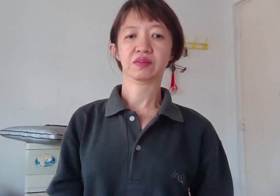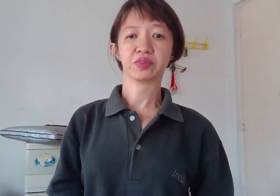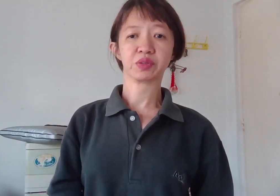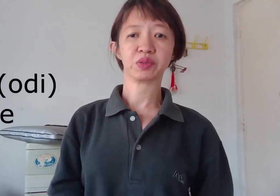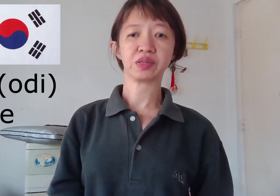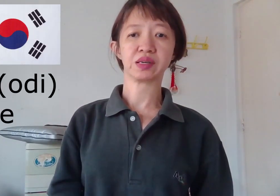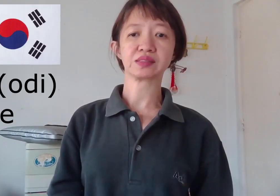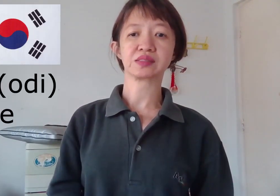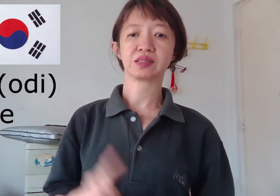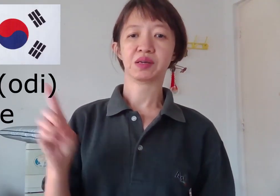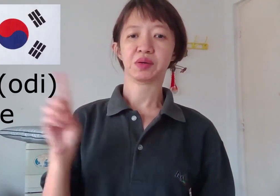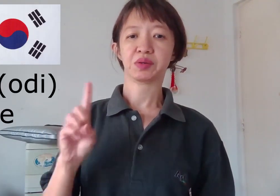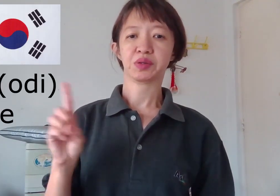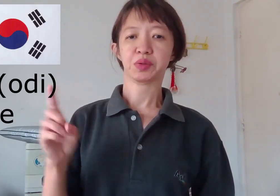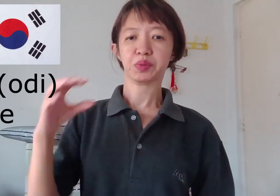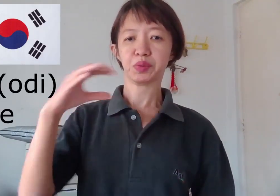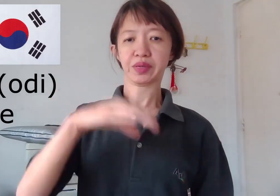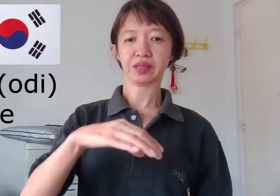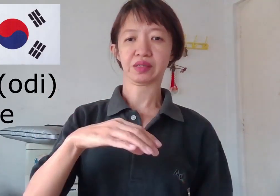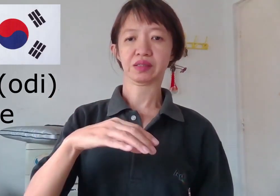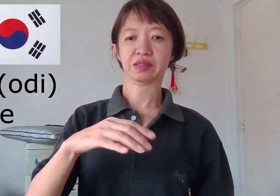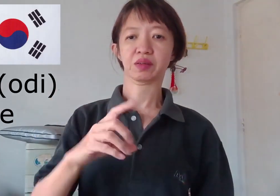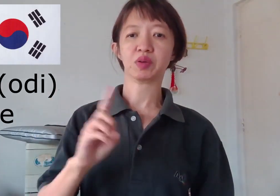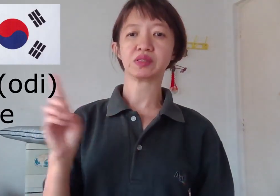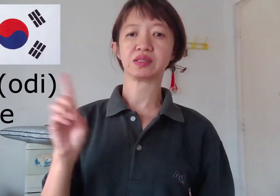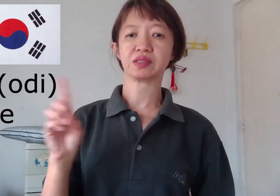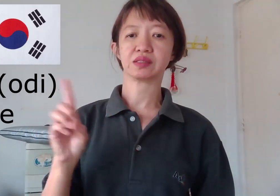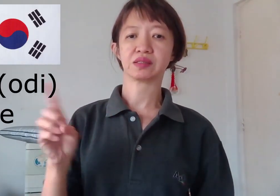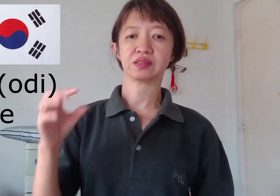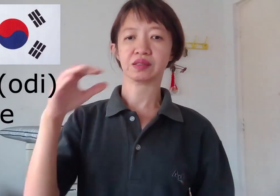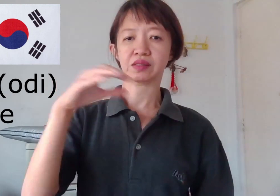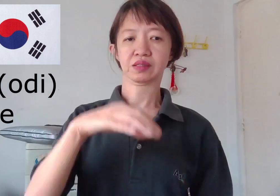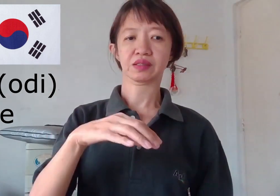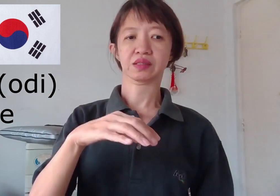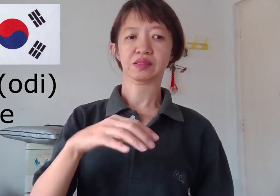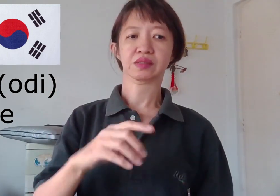For Koreans, where. Odi.